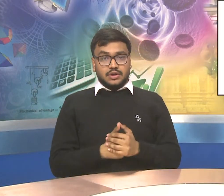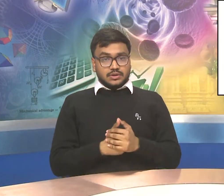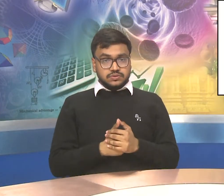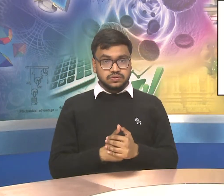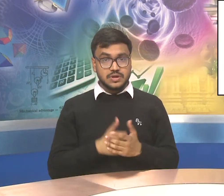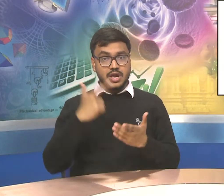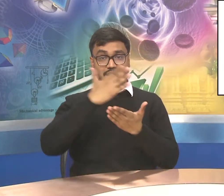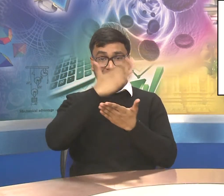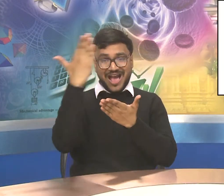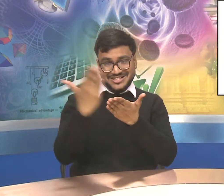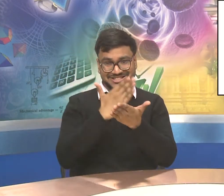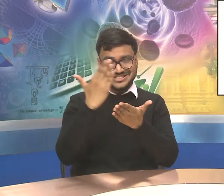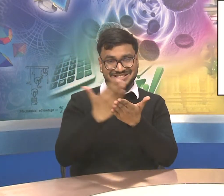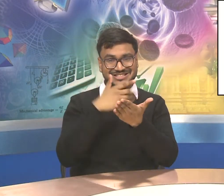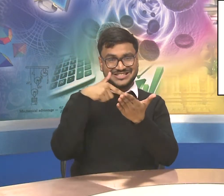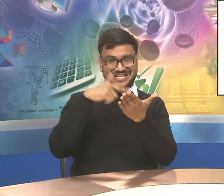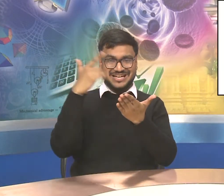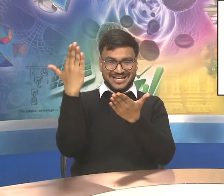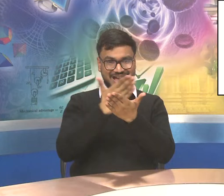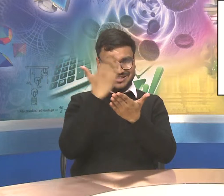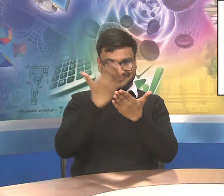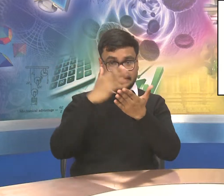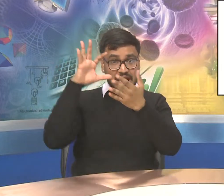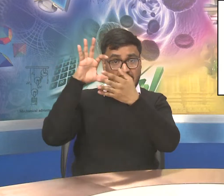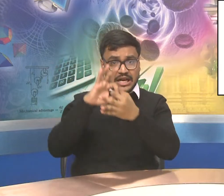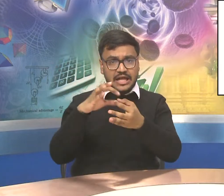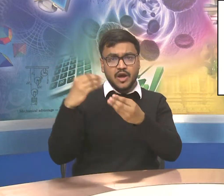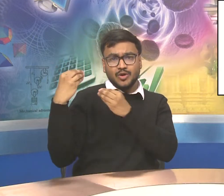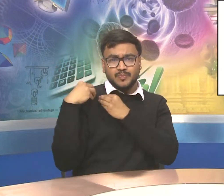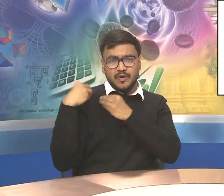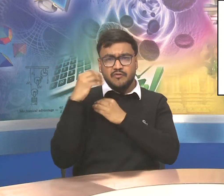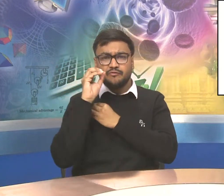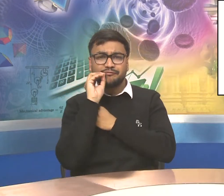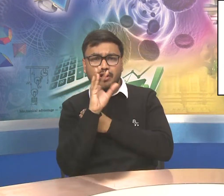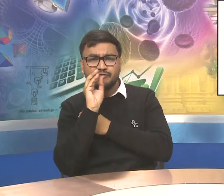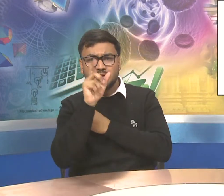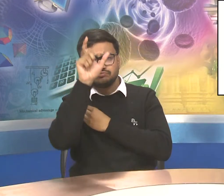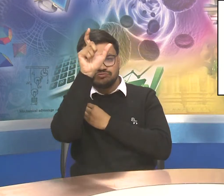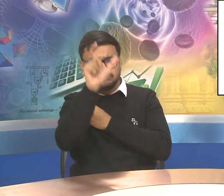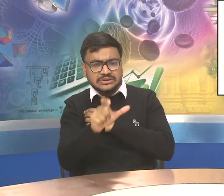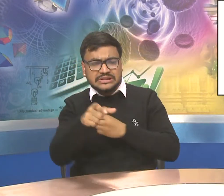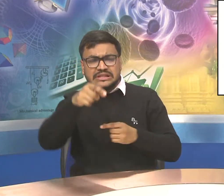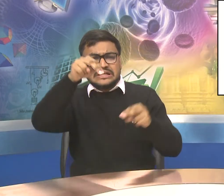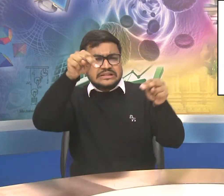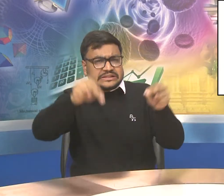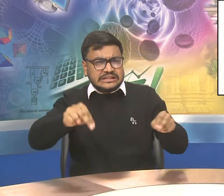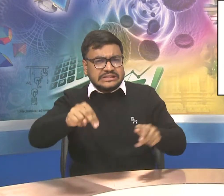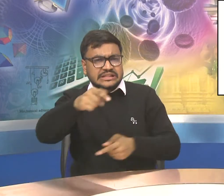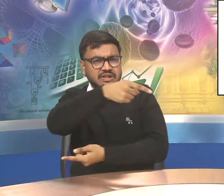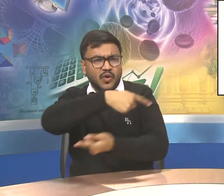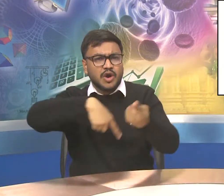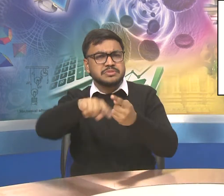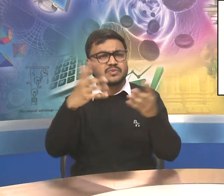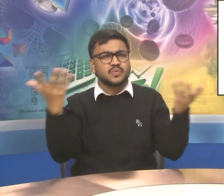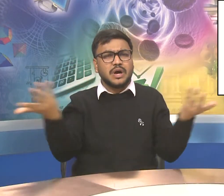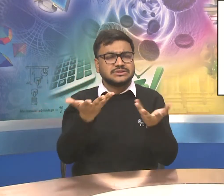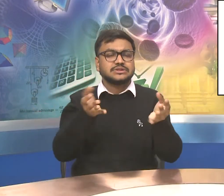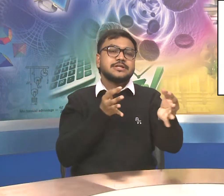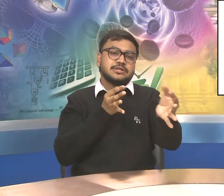After completion this lesson, learner can able to explain the need and importance of